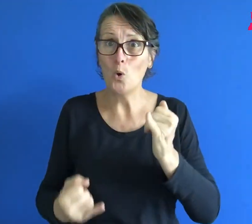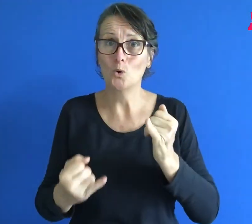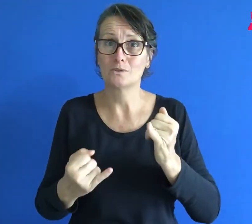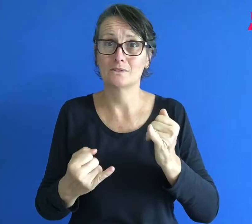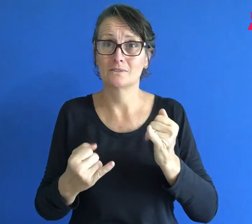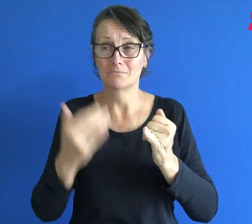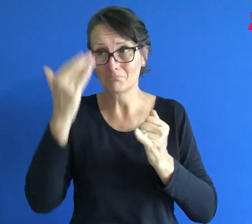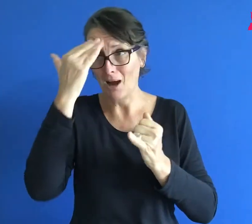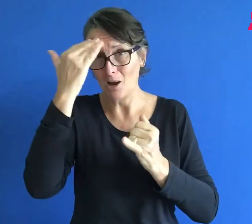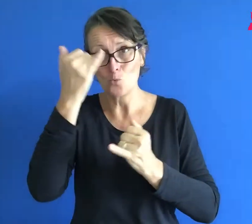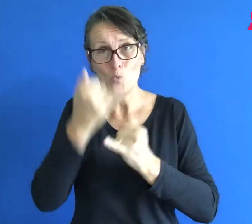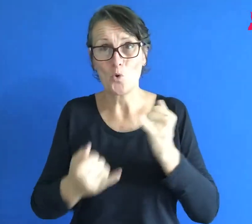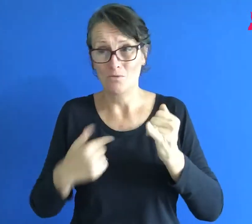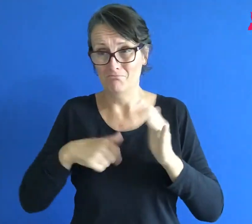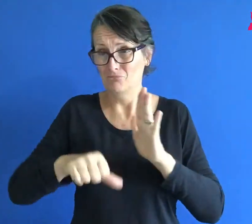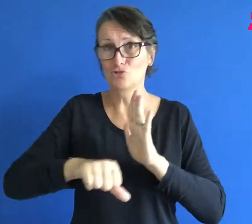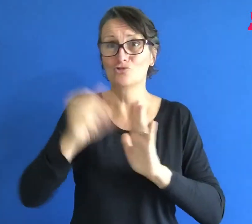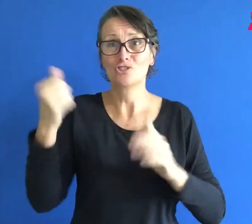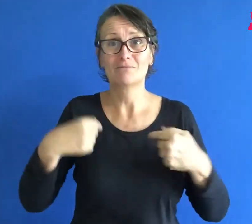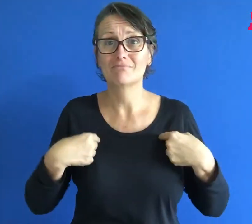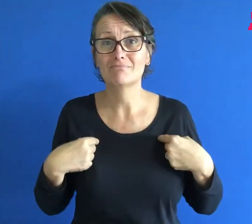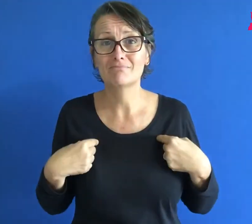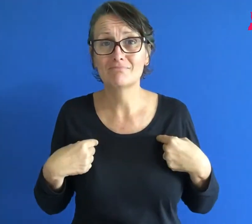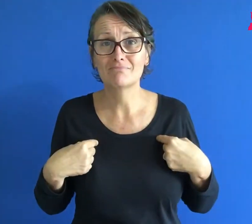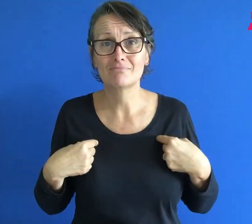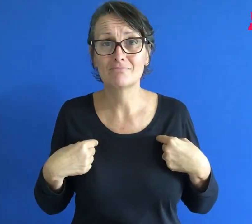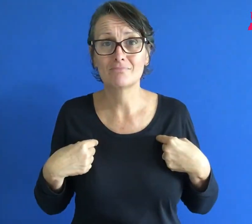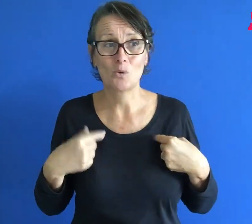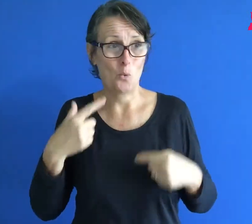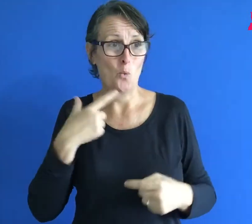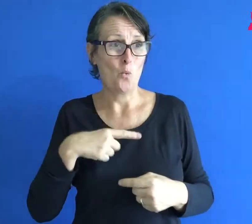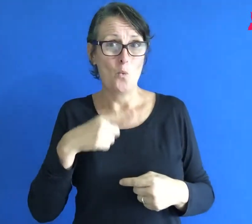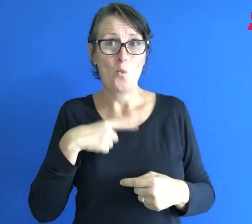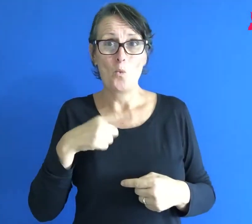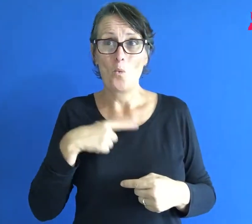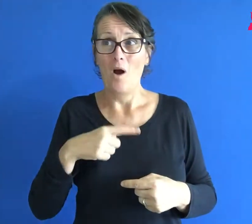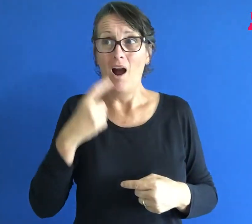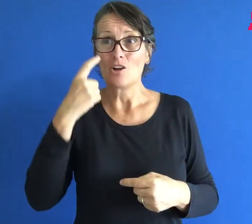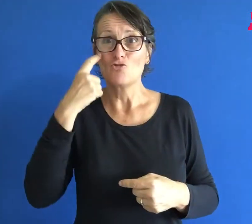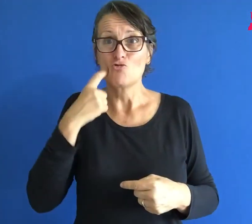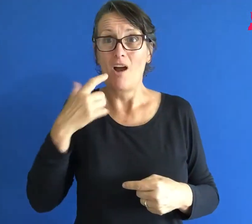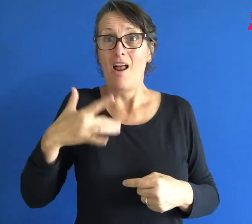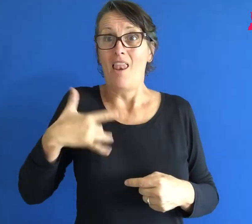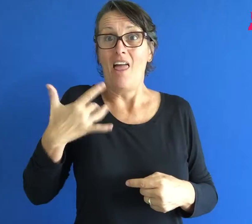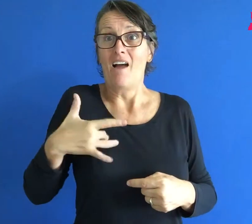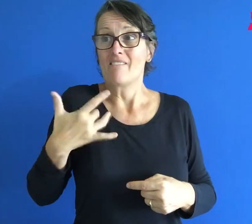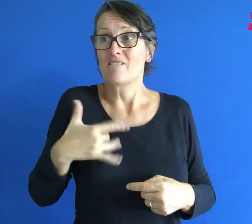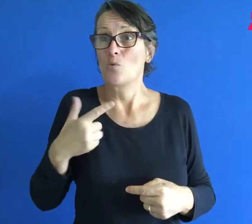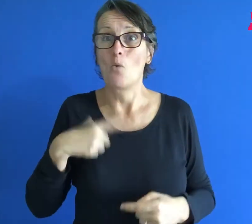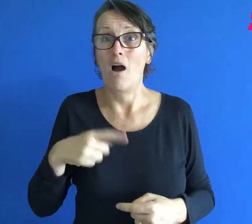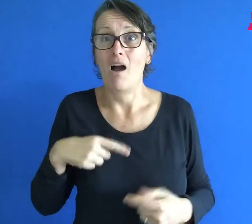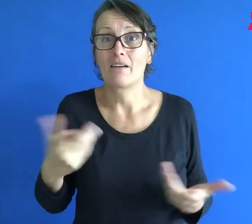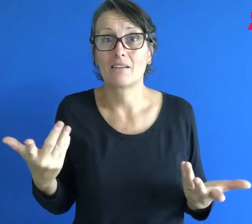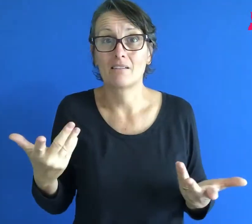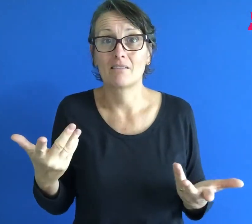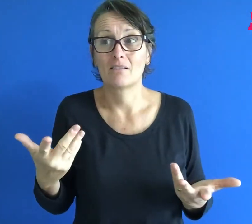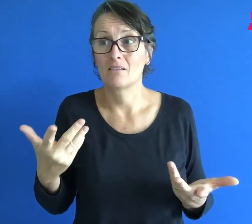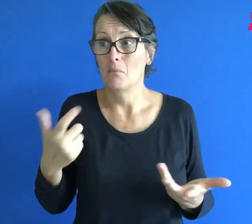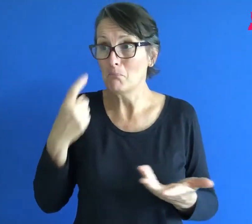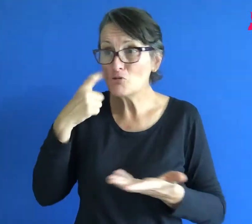So I'm no good. So what's the point of even trying to stay alive and help other people if I